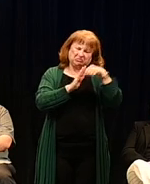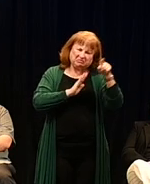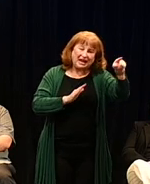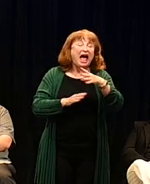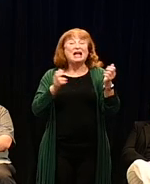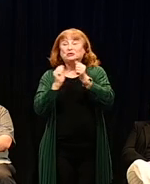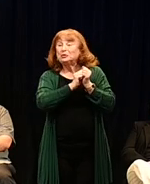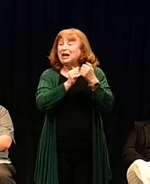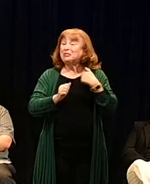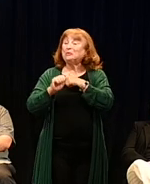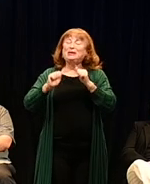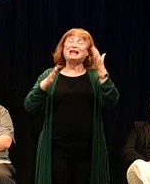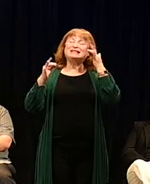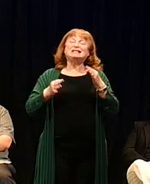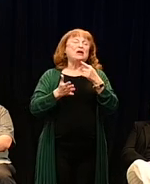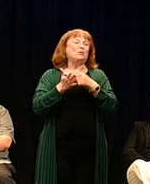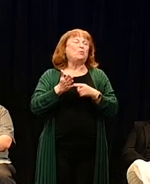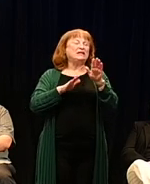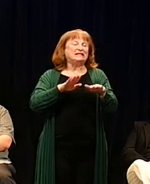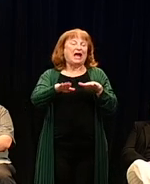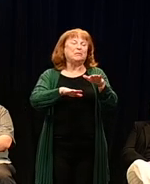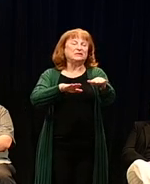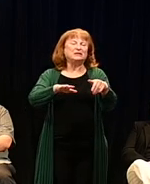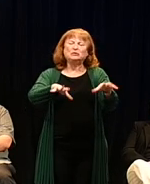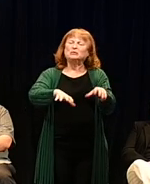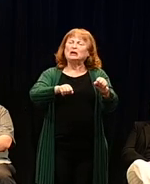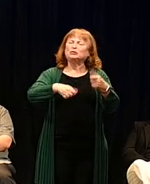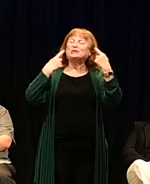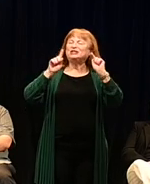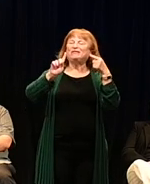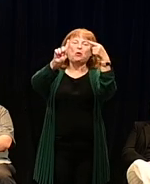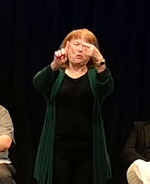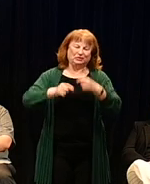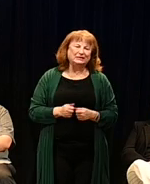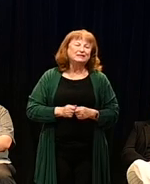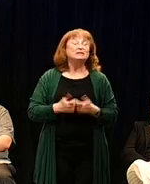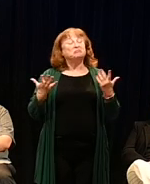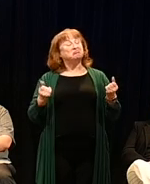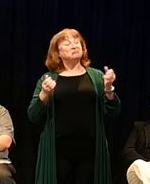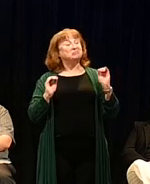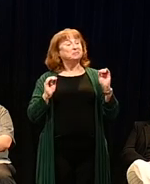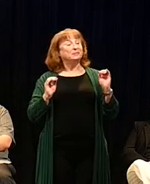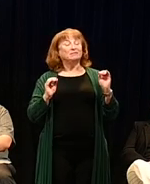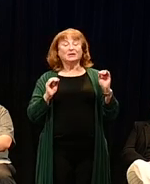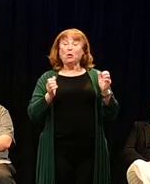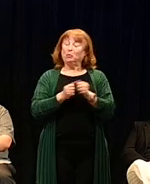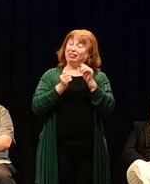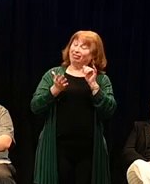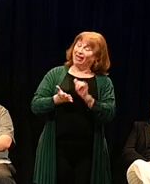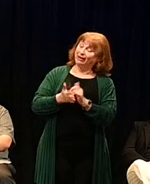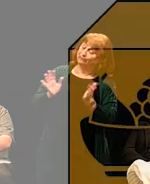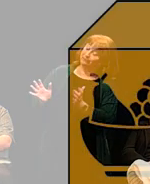then together, we can decide what steps we want to take to achieve our goals. So, on that